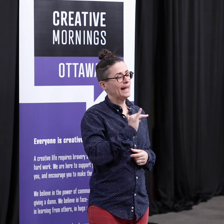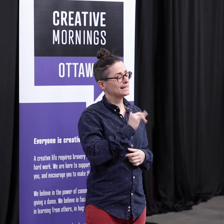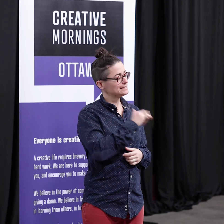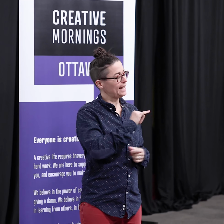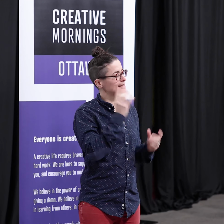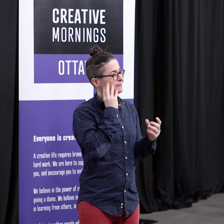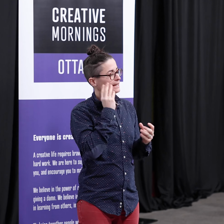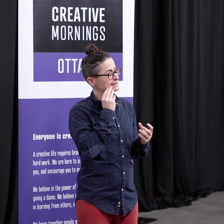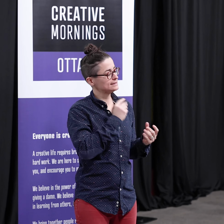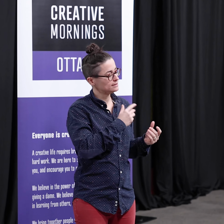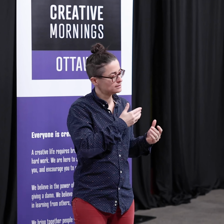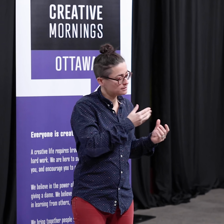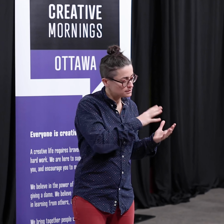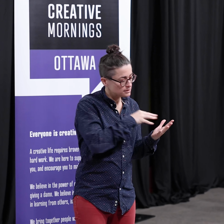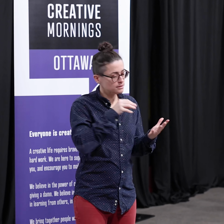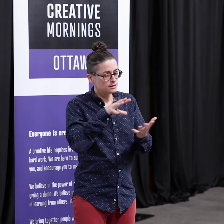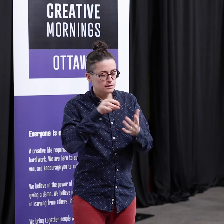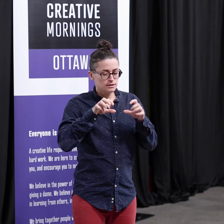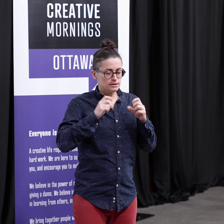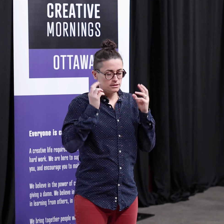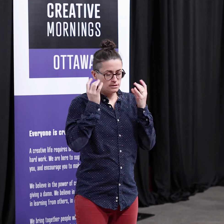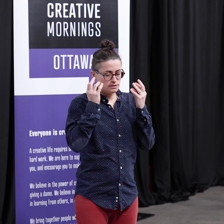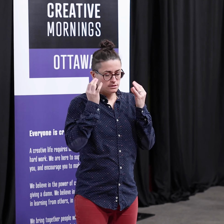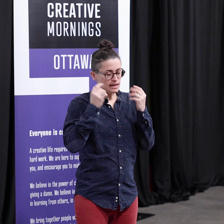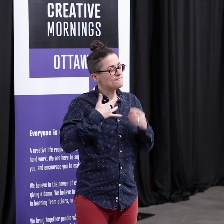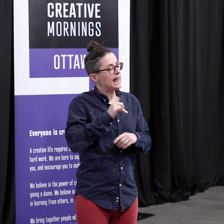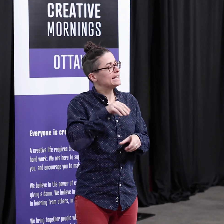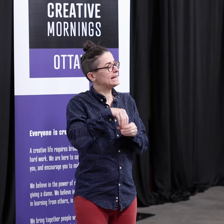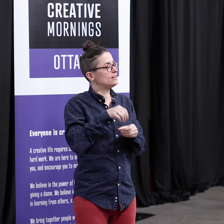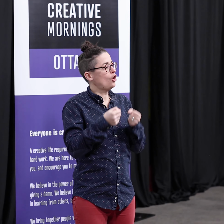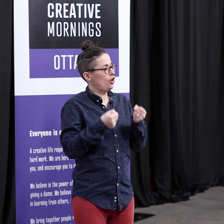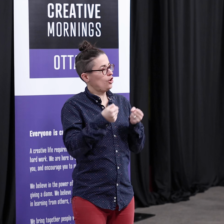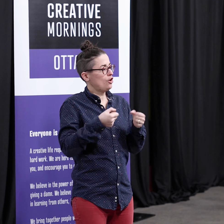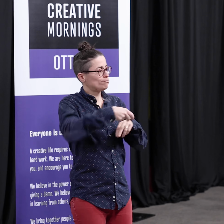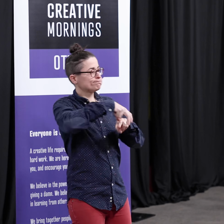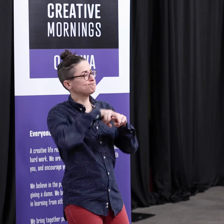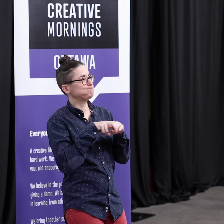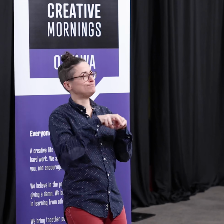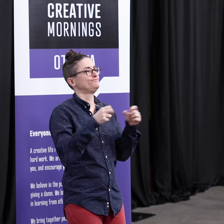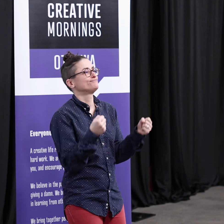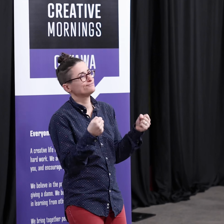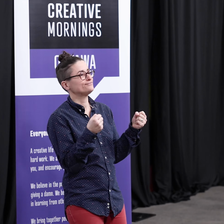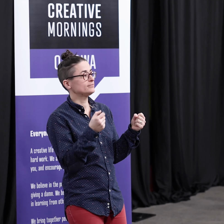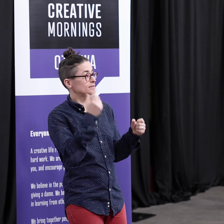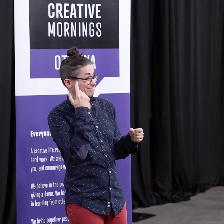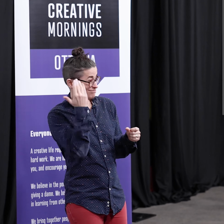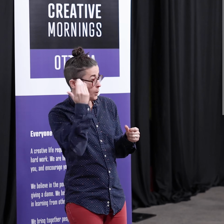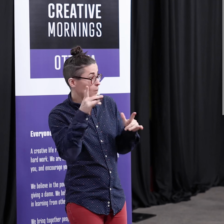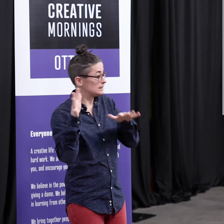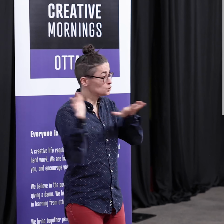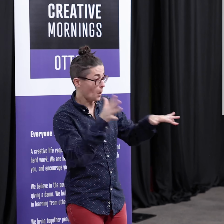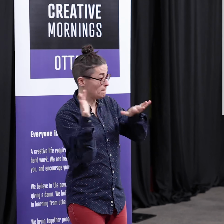together meaning from all of that. So with that experience, I kind of